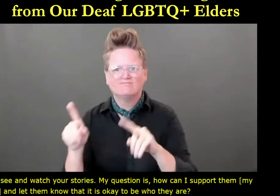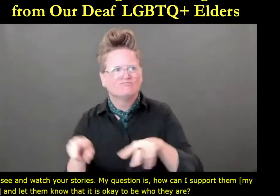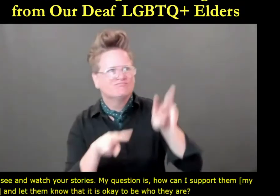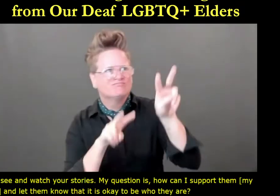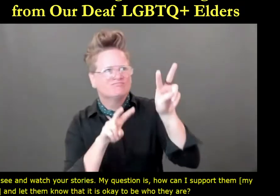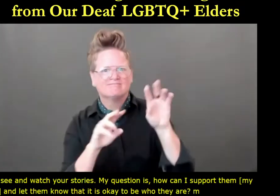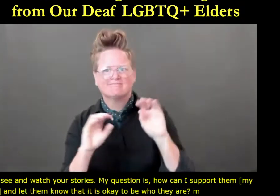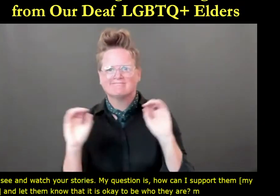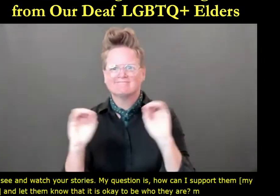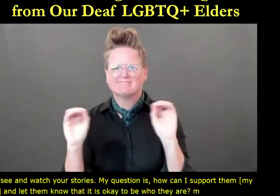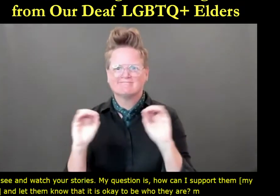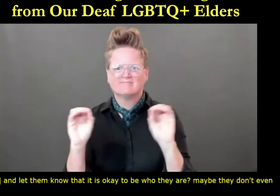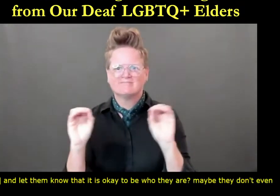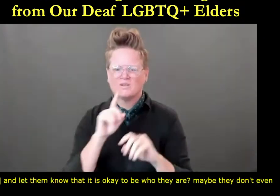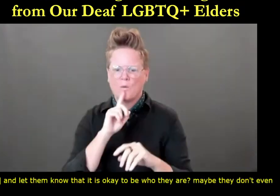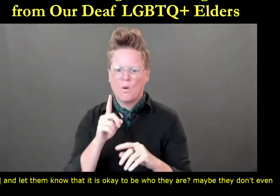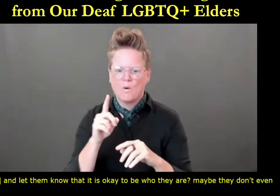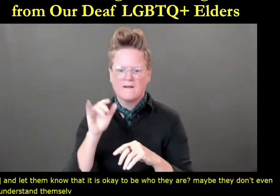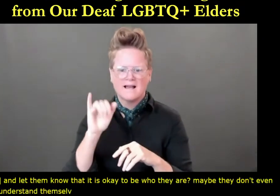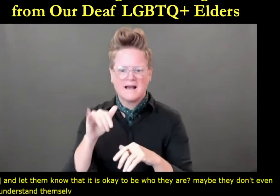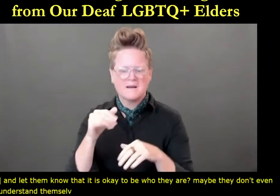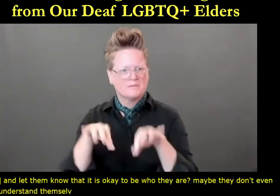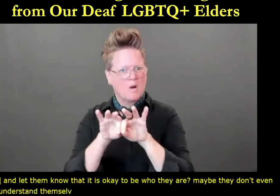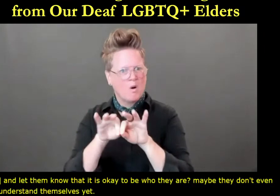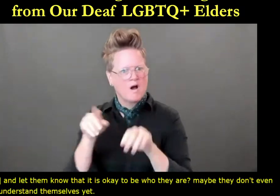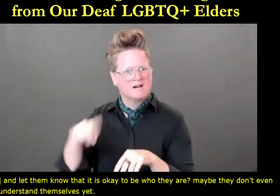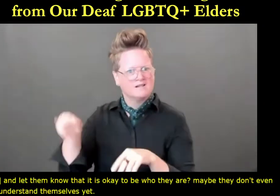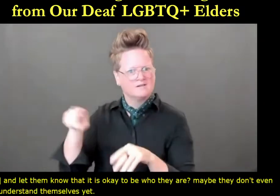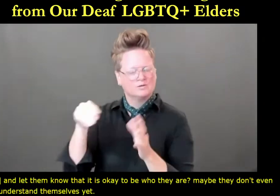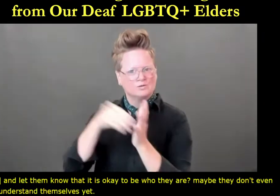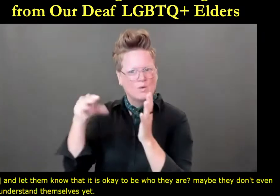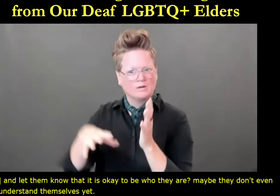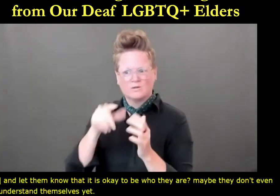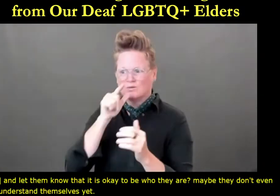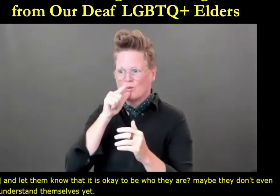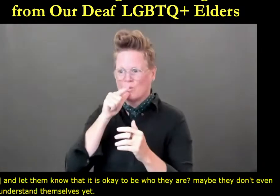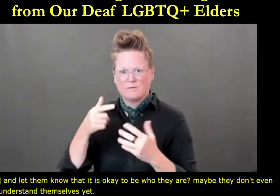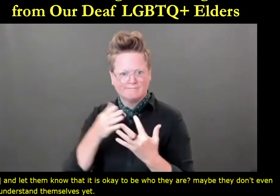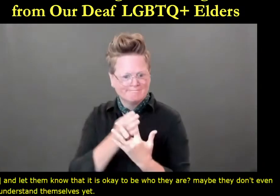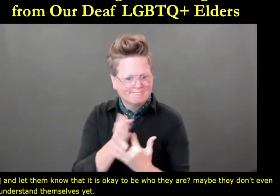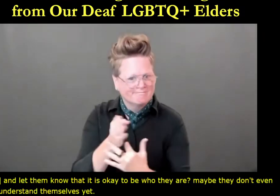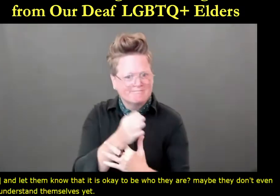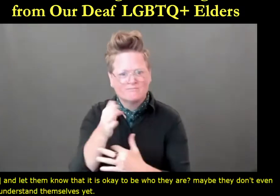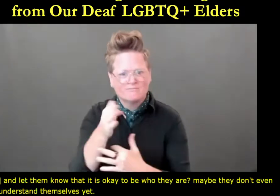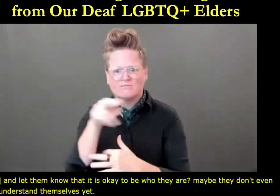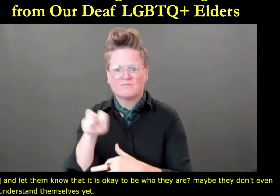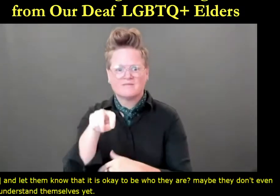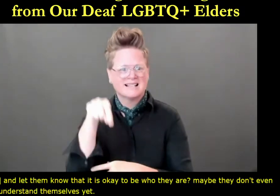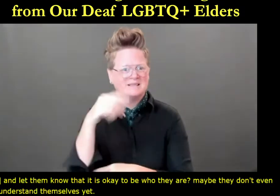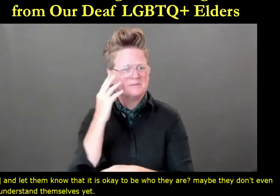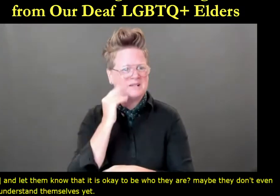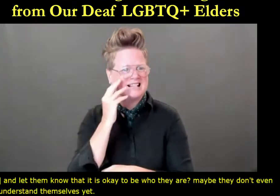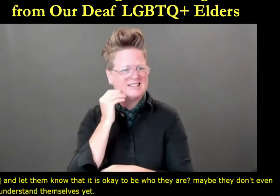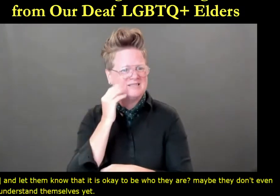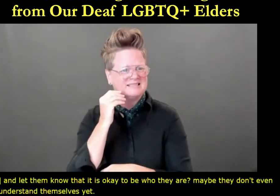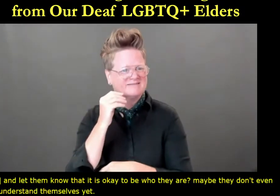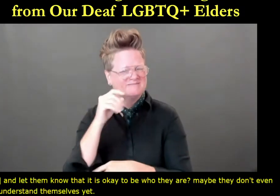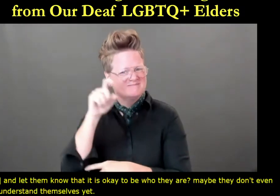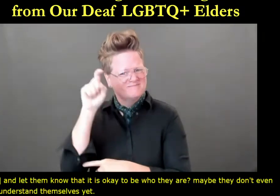any role models anyone to look up to so it's important for the student students to go through that